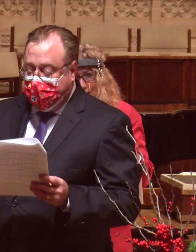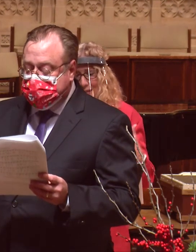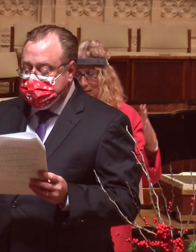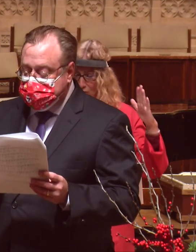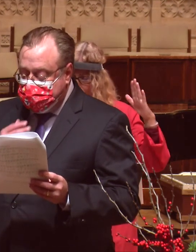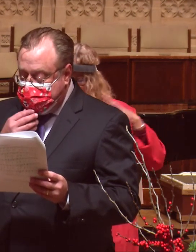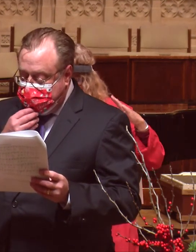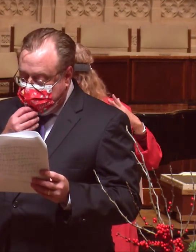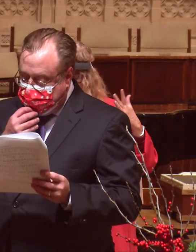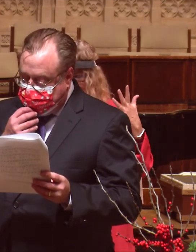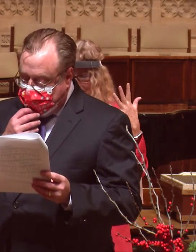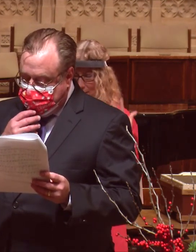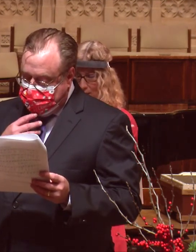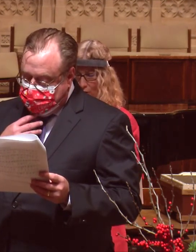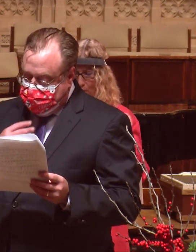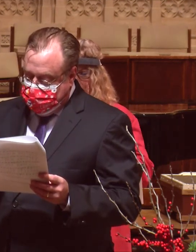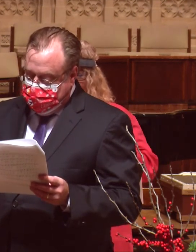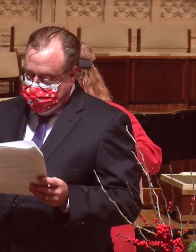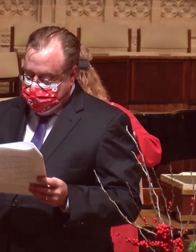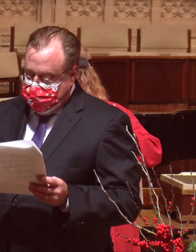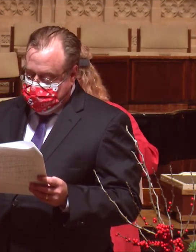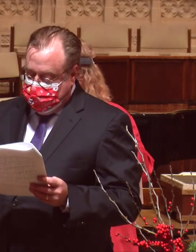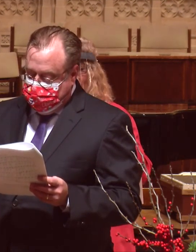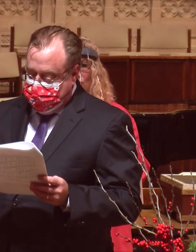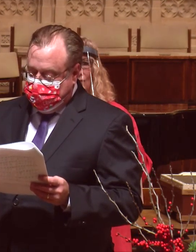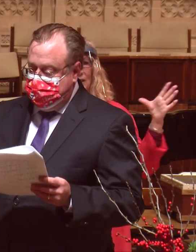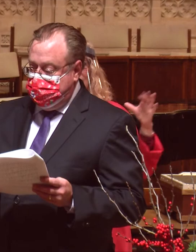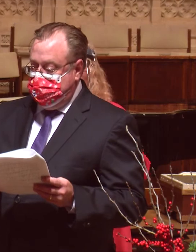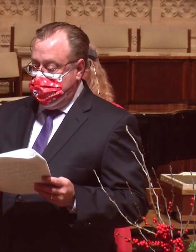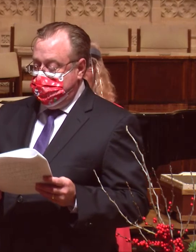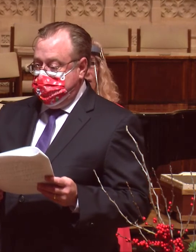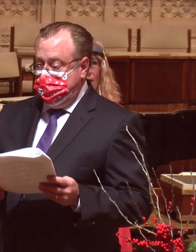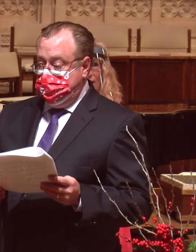be sheltered and released from all adversity.